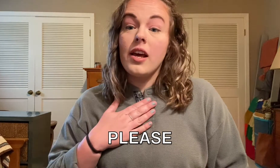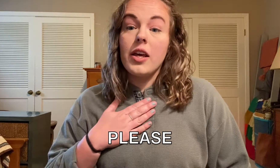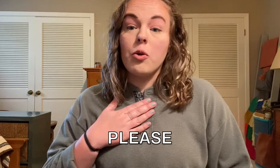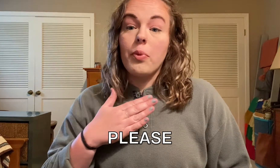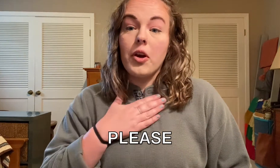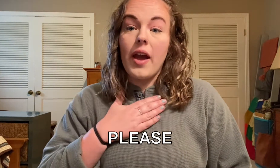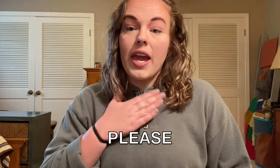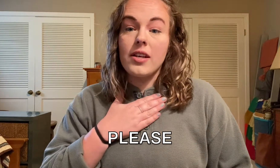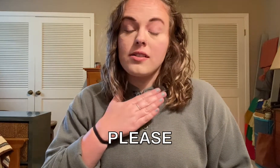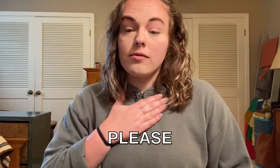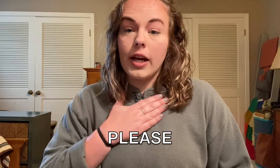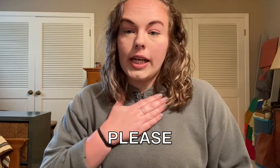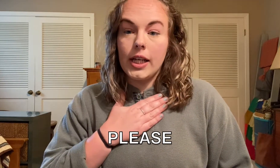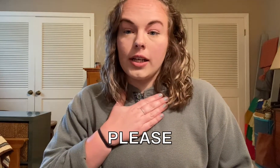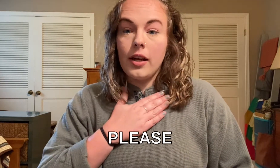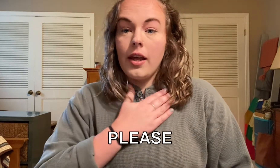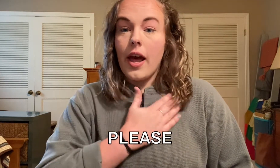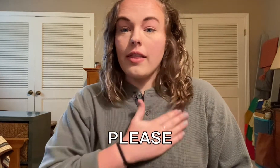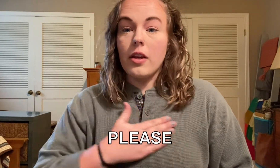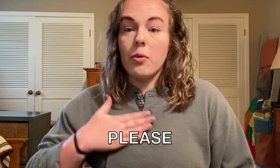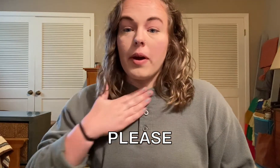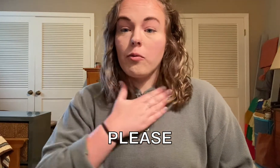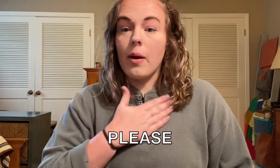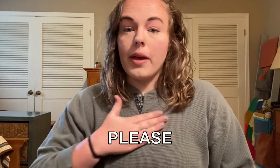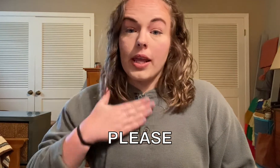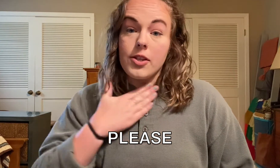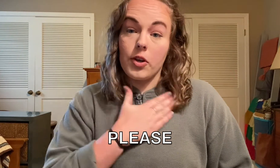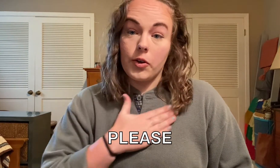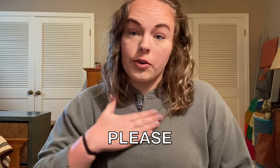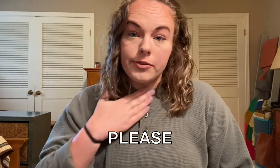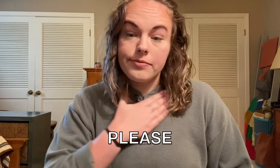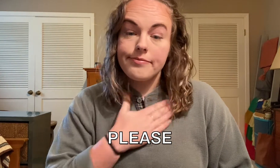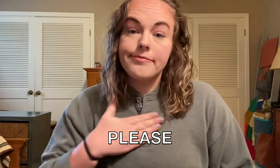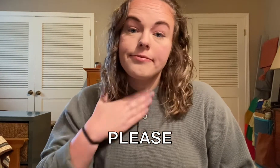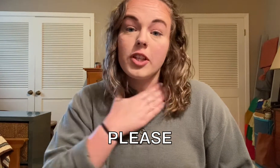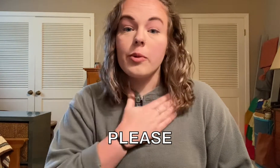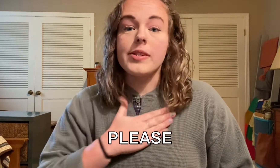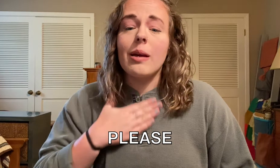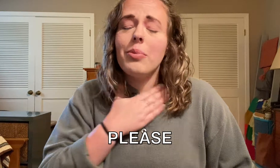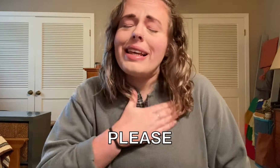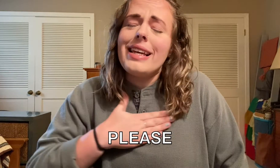you would put your hand right here and then you would rub it in a circle. So you would say please.